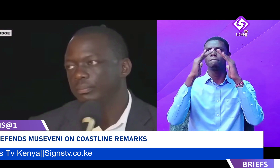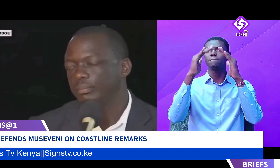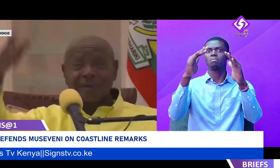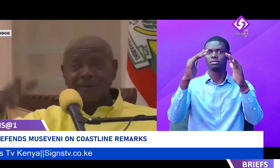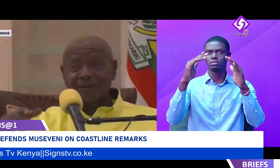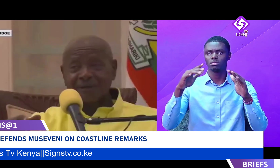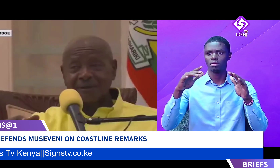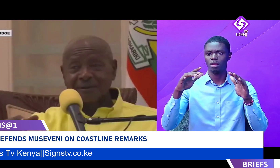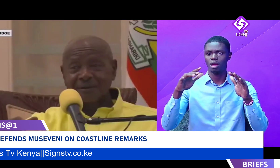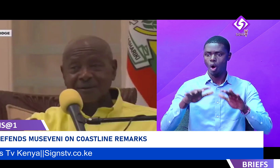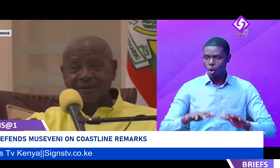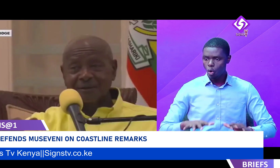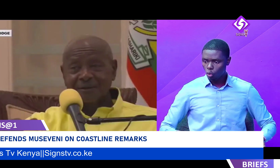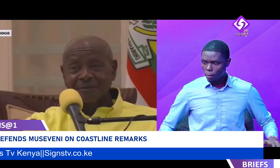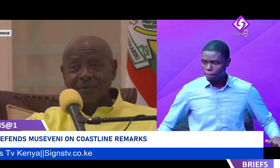compound belongs to only